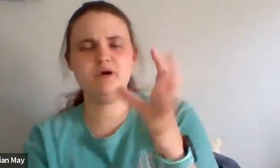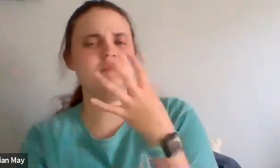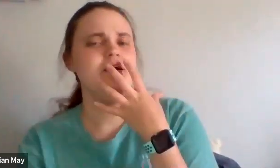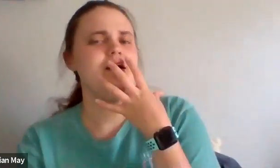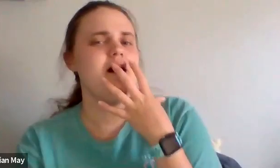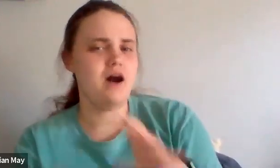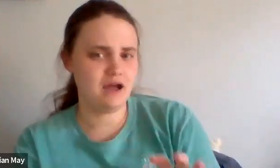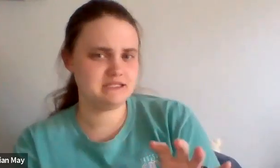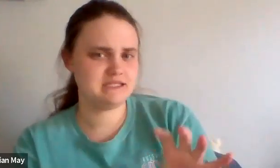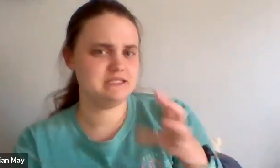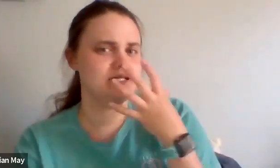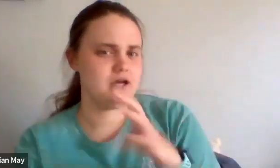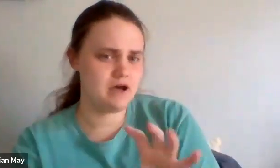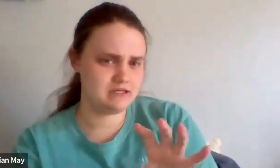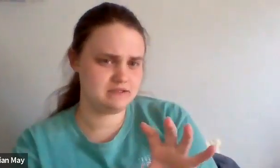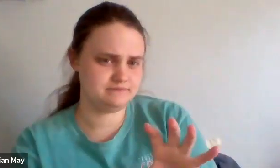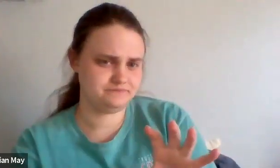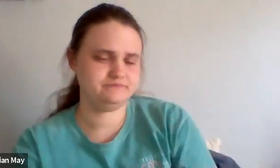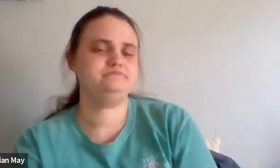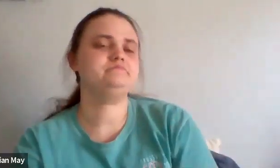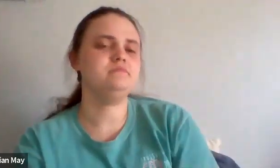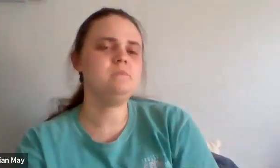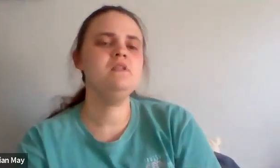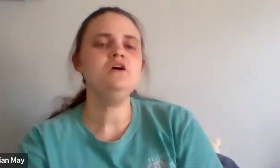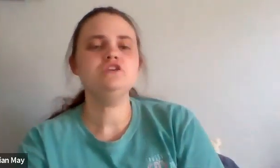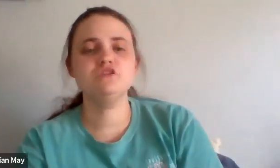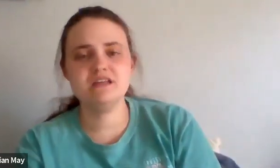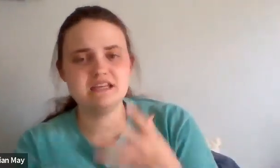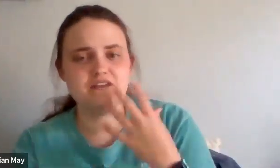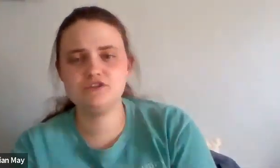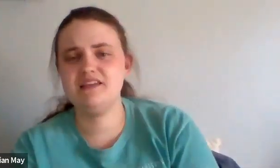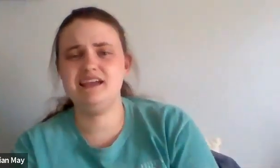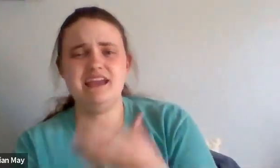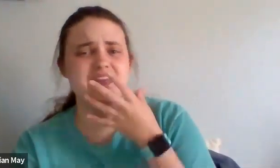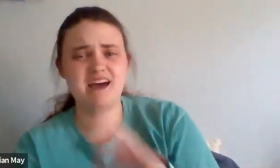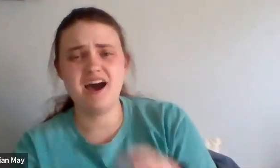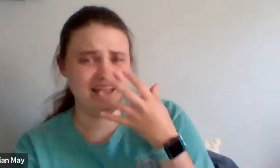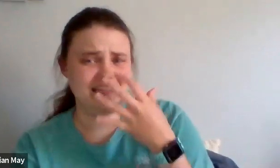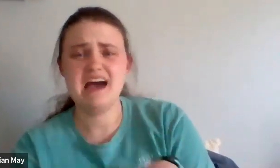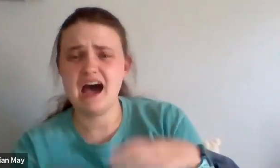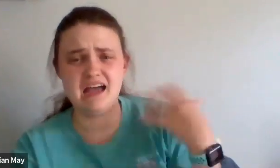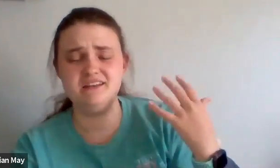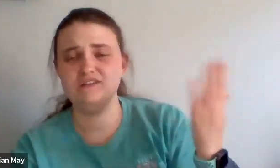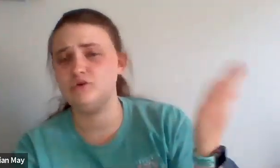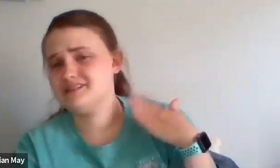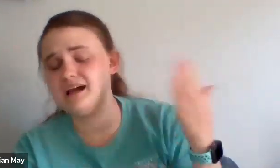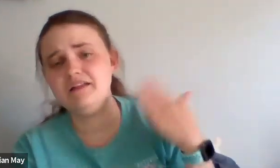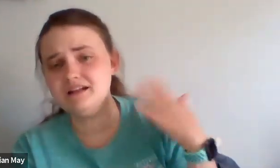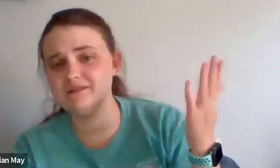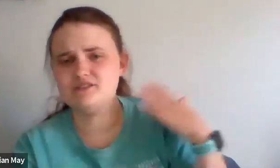palm. Hot, hot. So that's like if you're saying like it's hot, or so a lot of times I'll